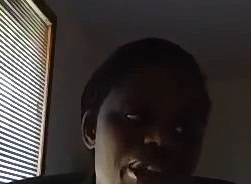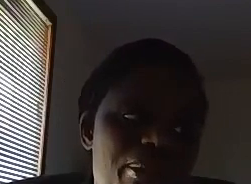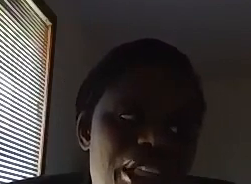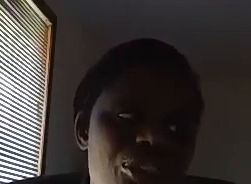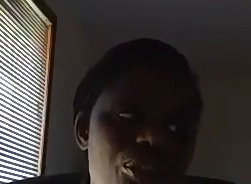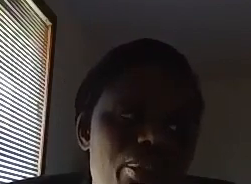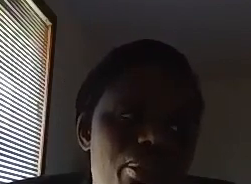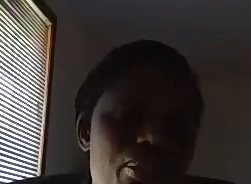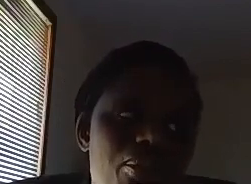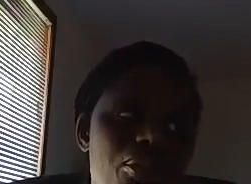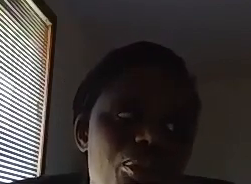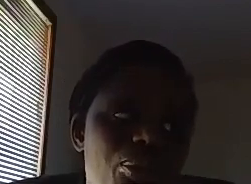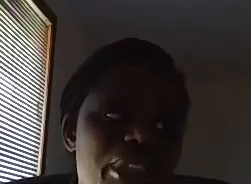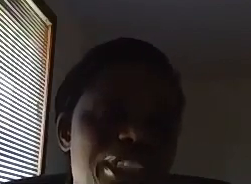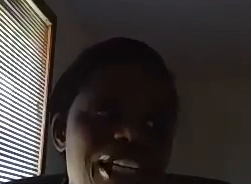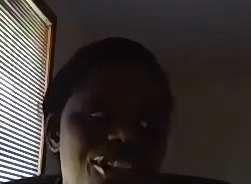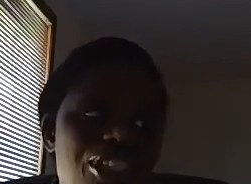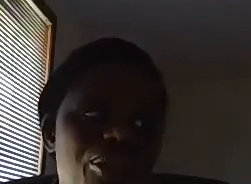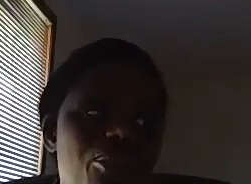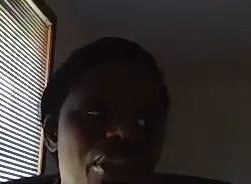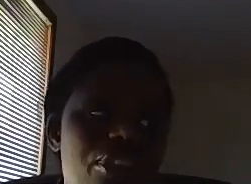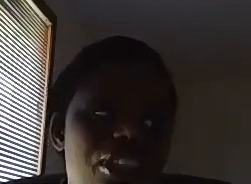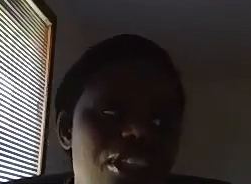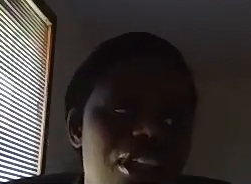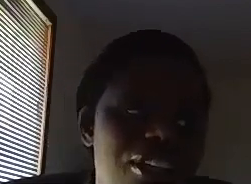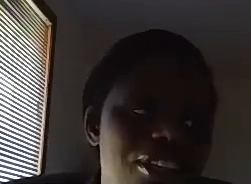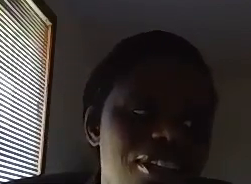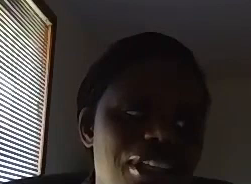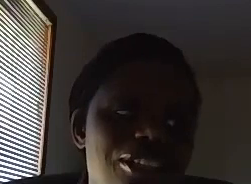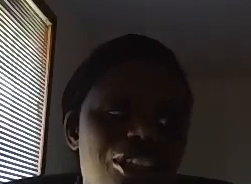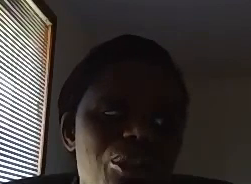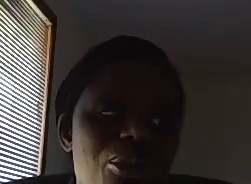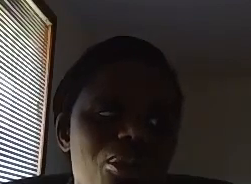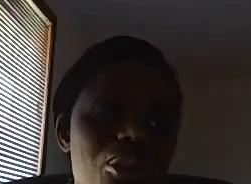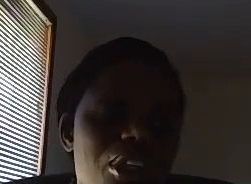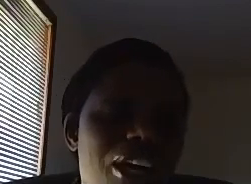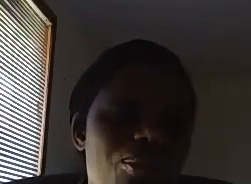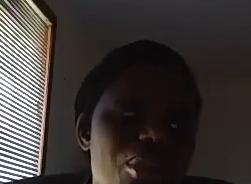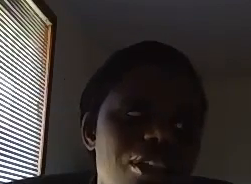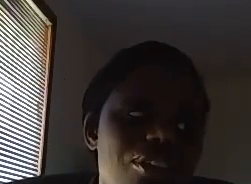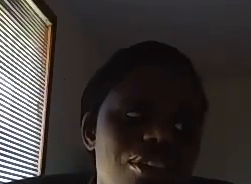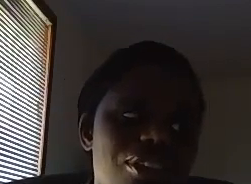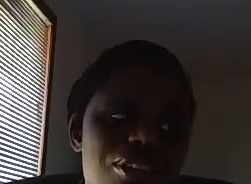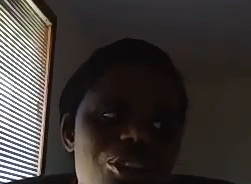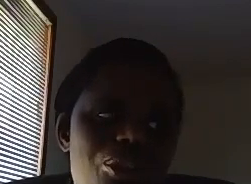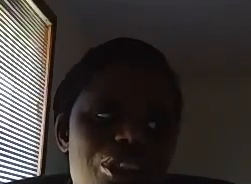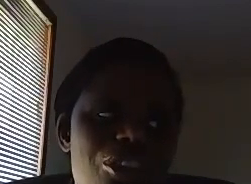Also, I'm gonna make sure to make accessible everything, like accessible. I don't want